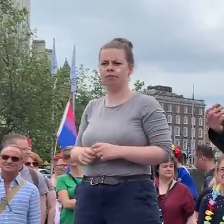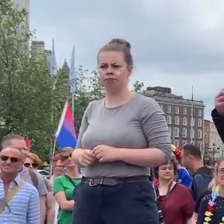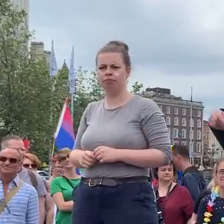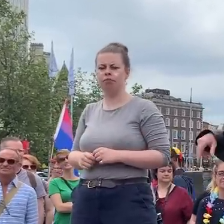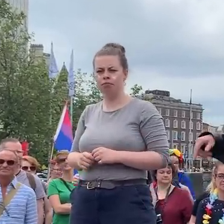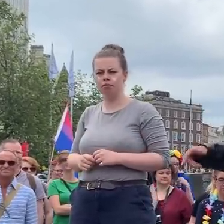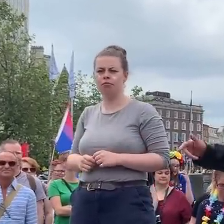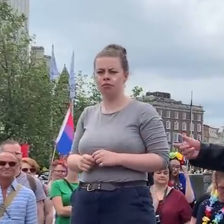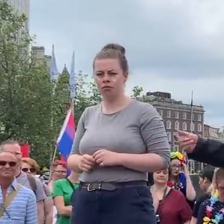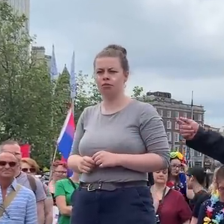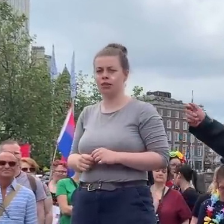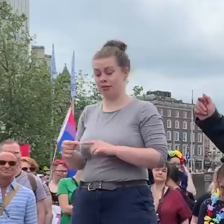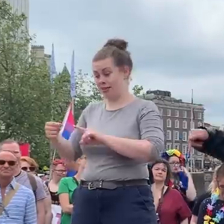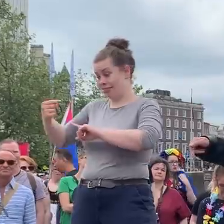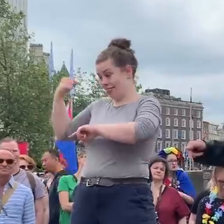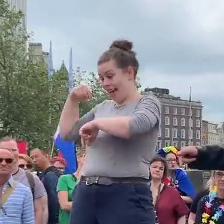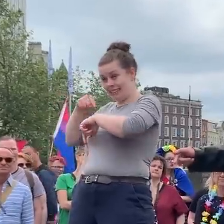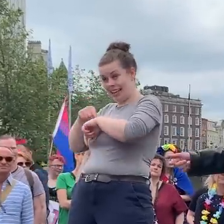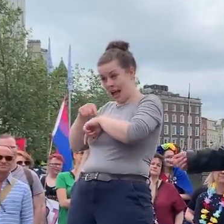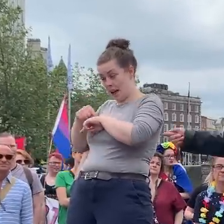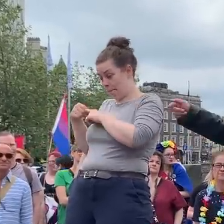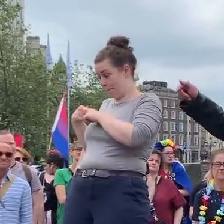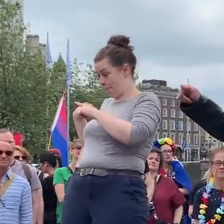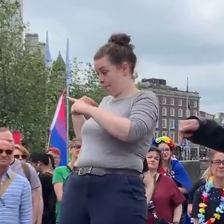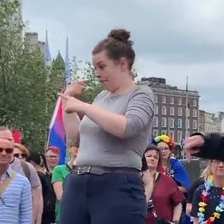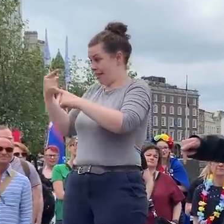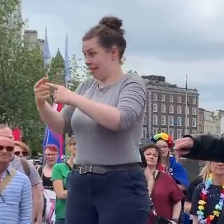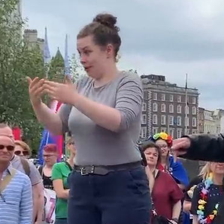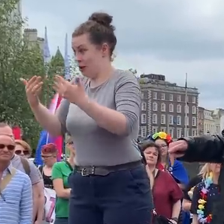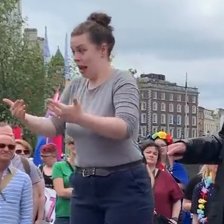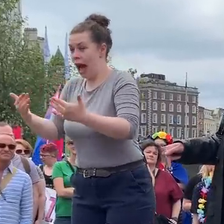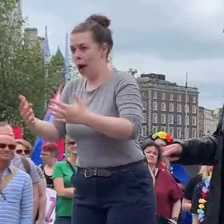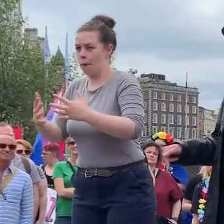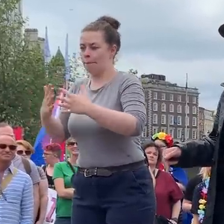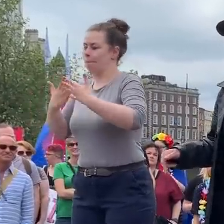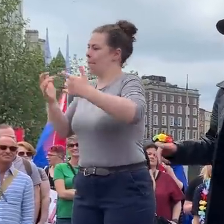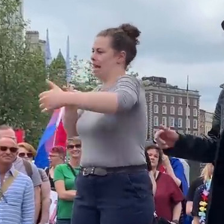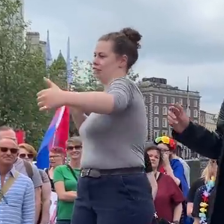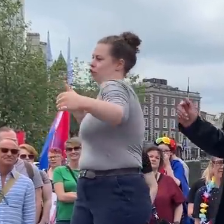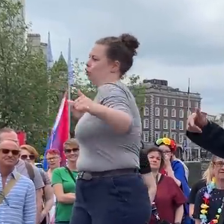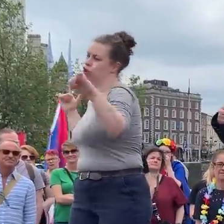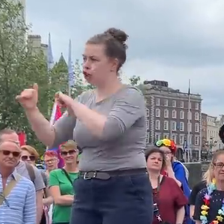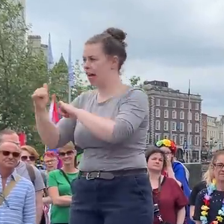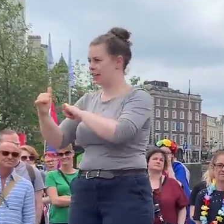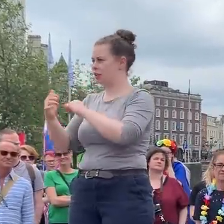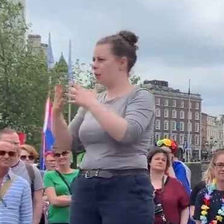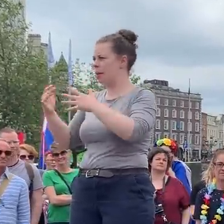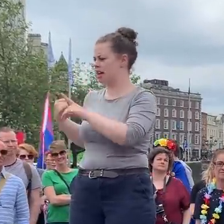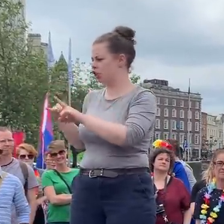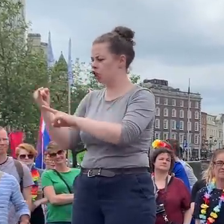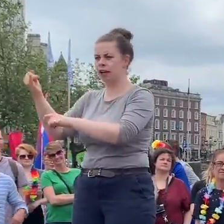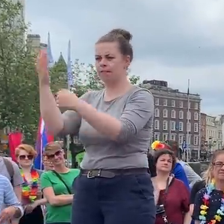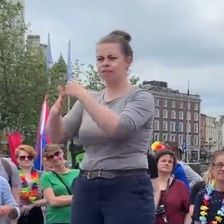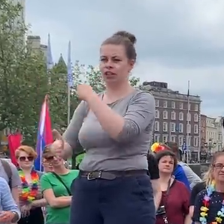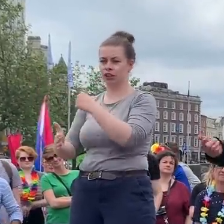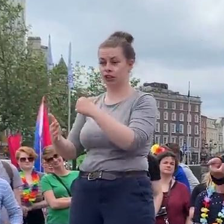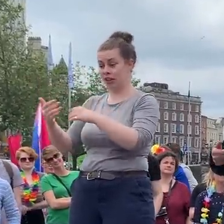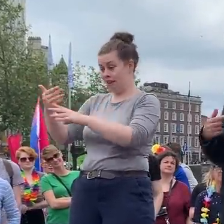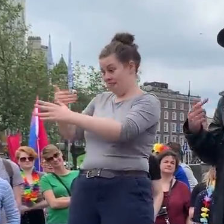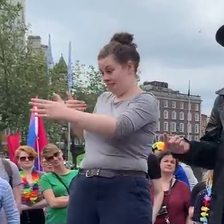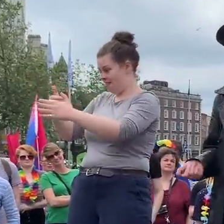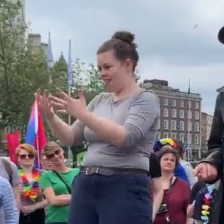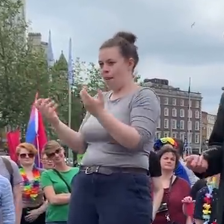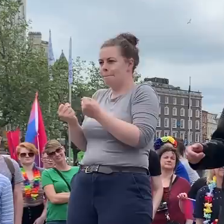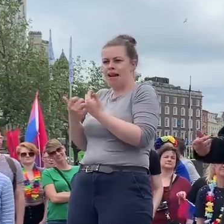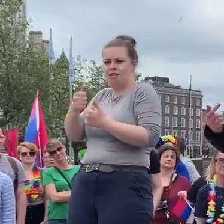Woo! It's a long way from that day to this day. And all kinds of other firsts have happened along